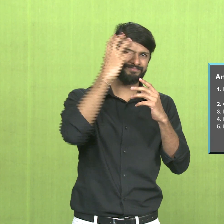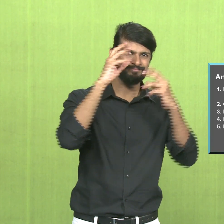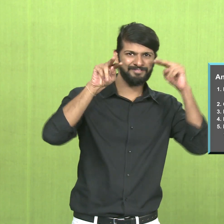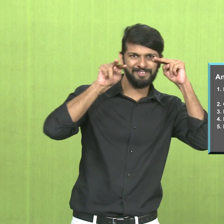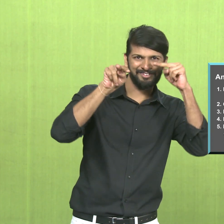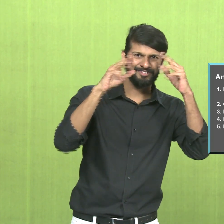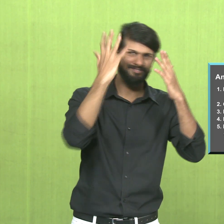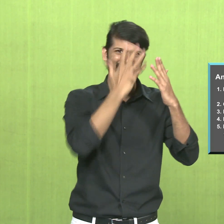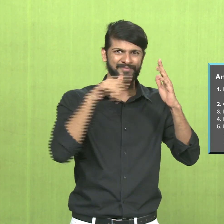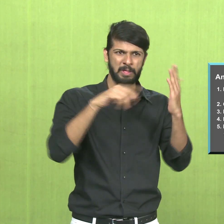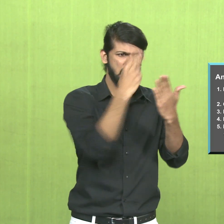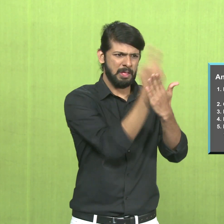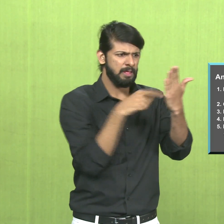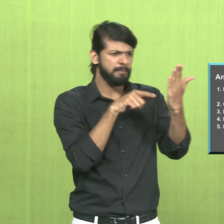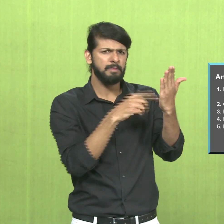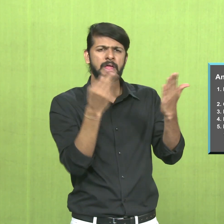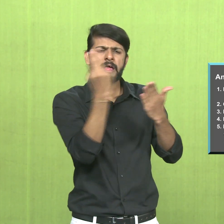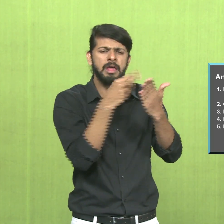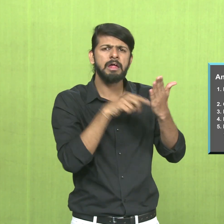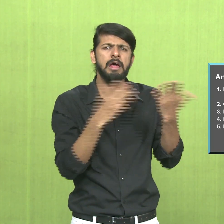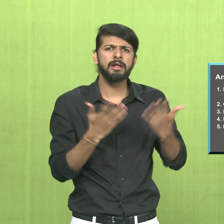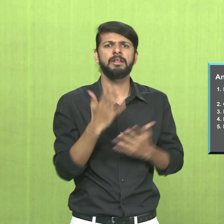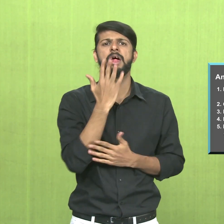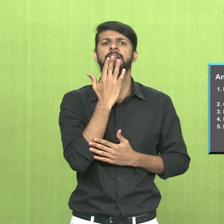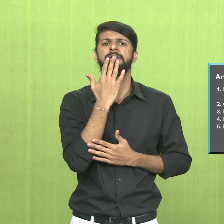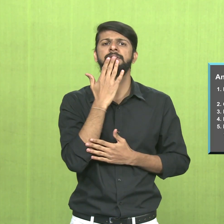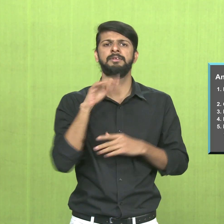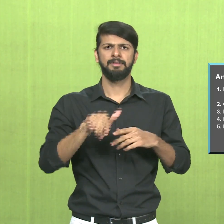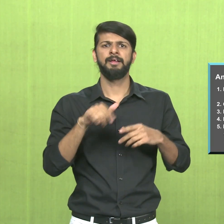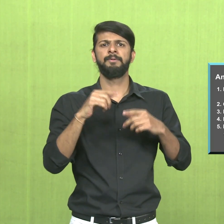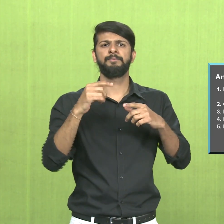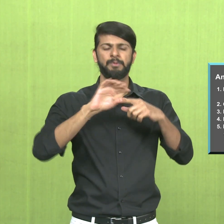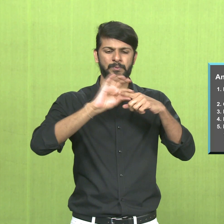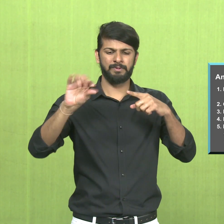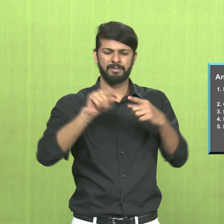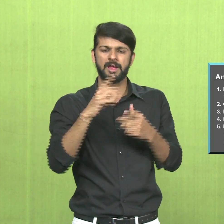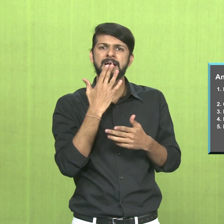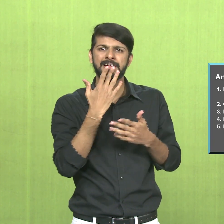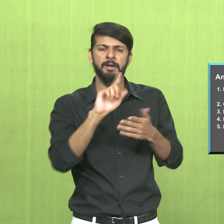the painting Dora Maar has been done in colored pencil.